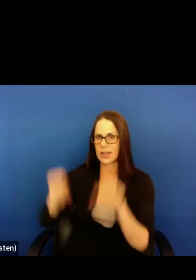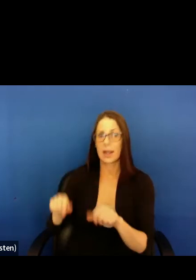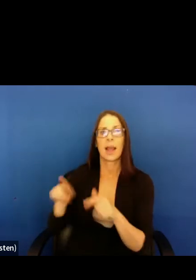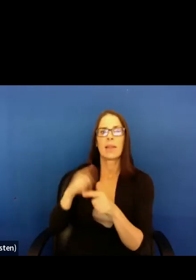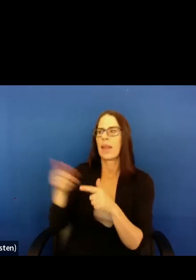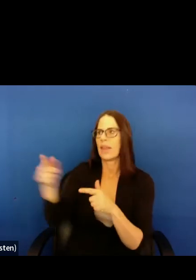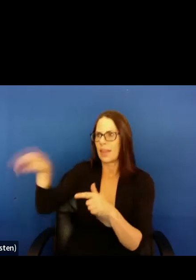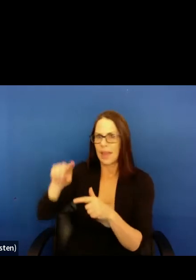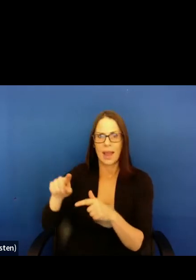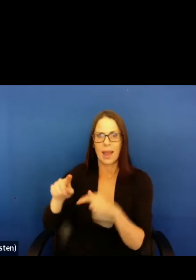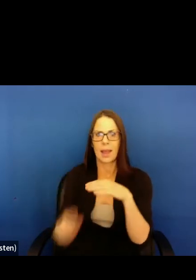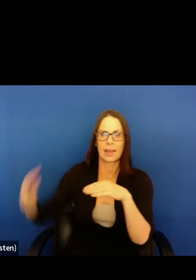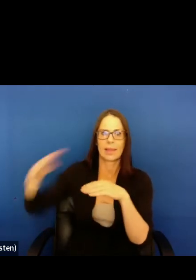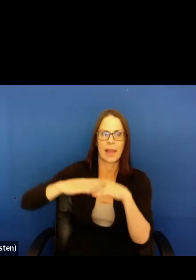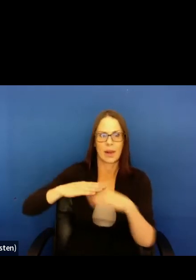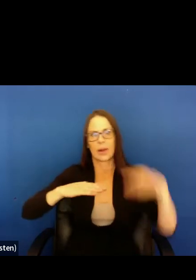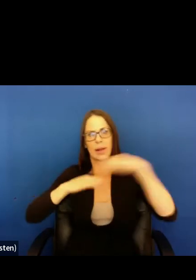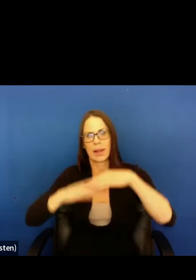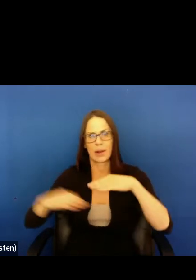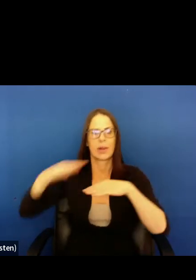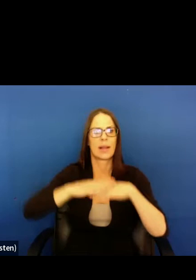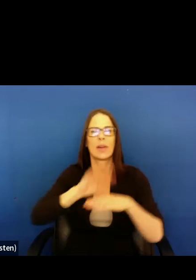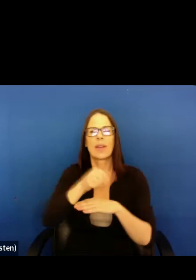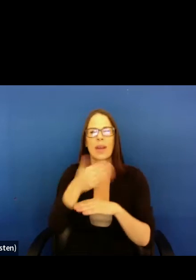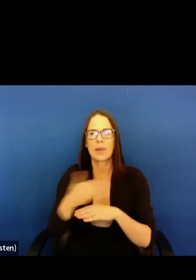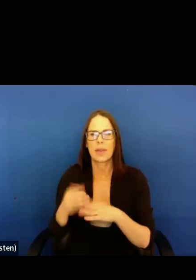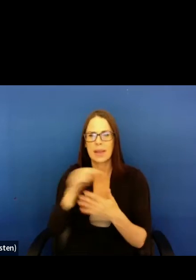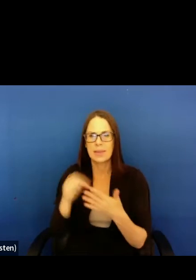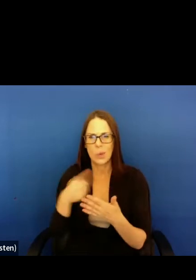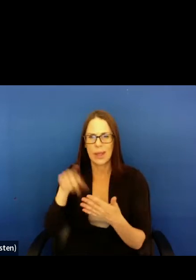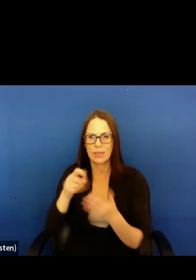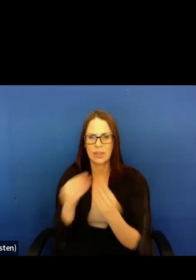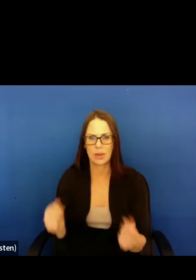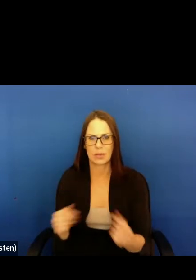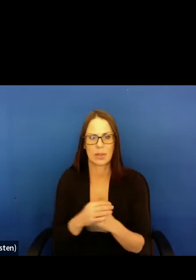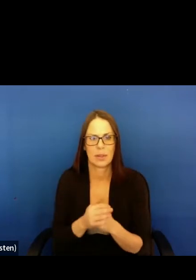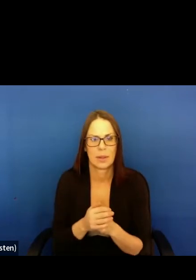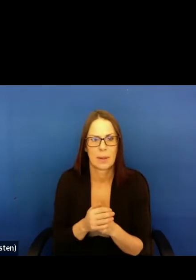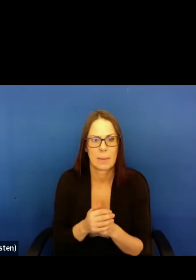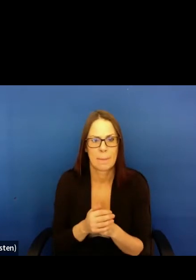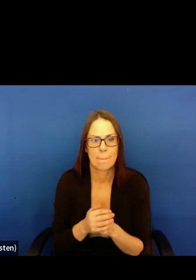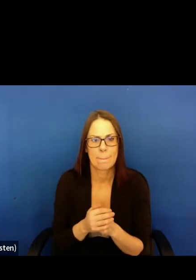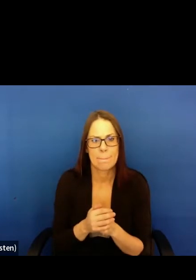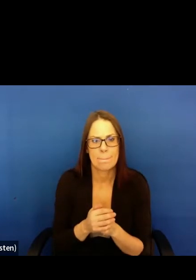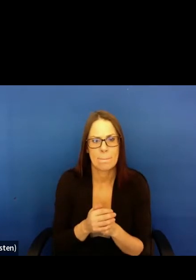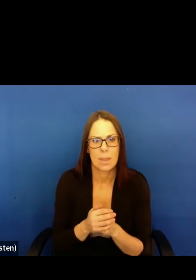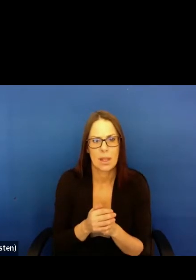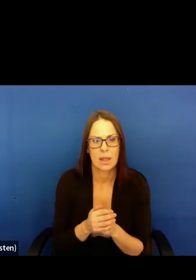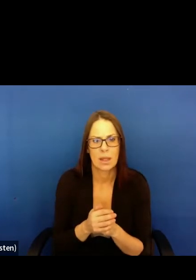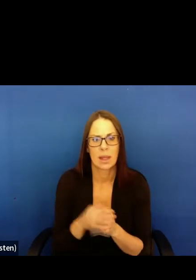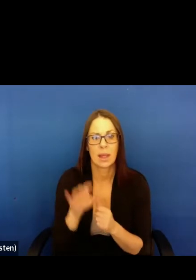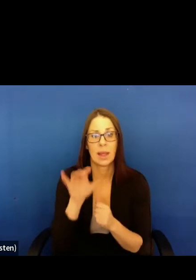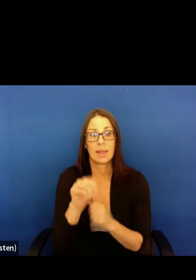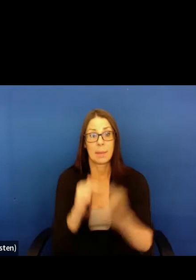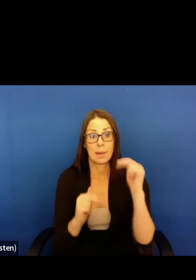they layer on top the other things that we need to solve. Hayden Hall is another one where I want to think a little bit broader. If we have the opportunity, I